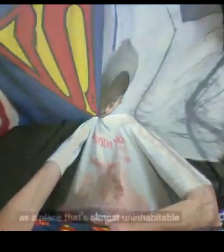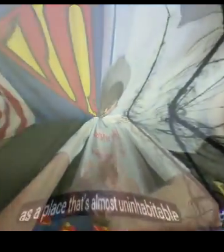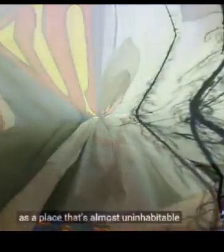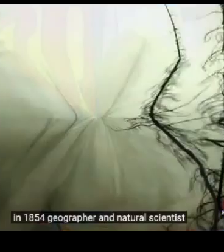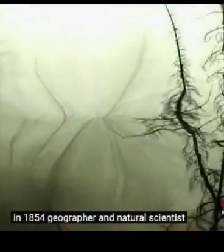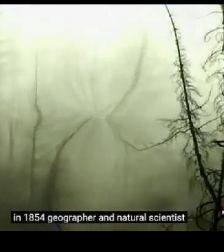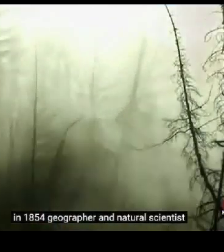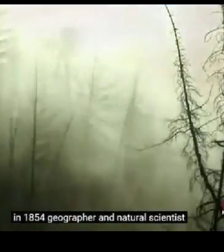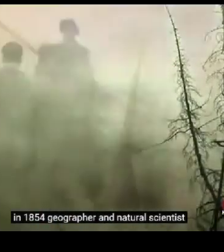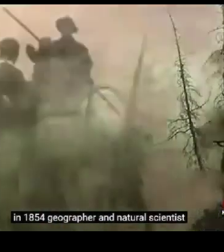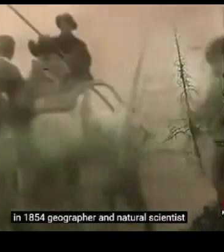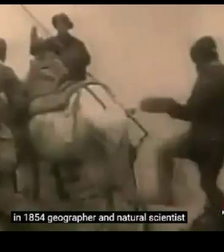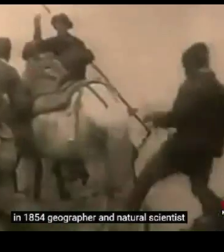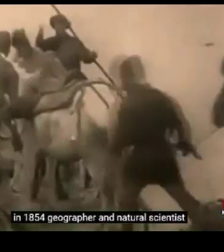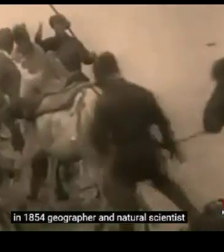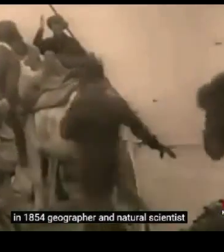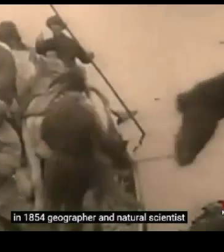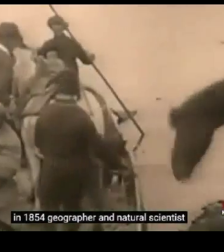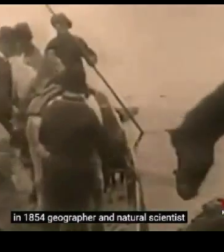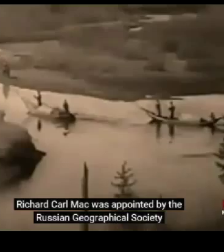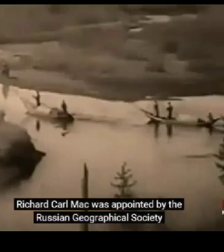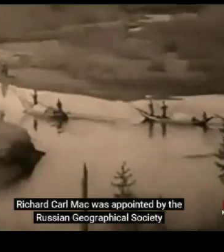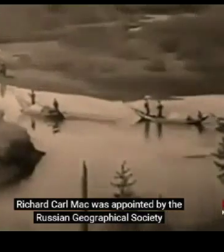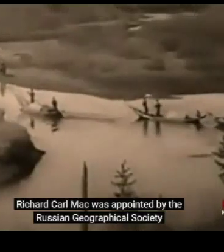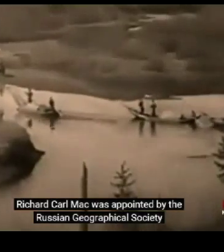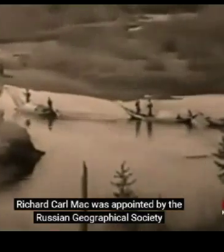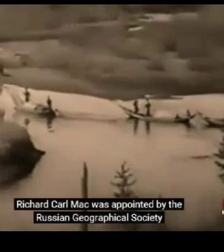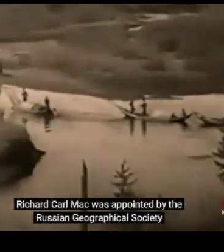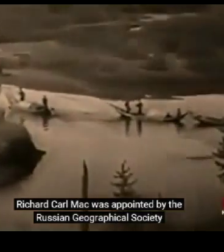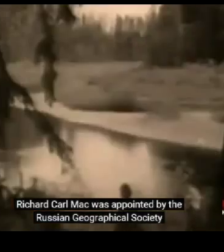So we thought that we found the sunken cauldrons.